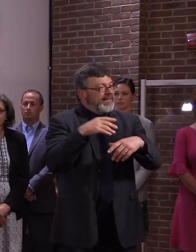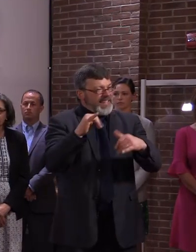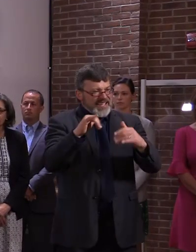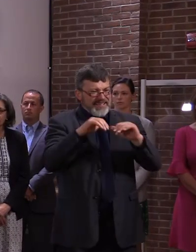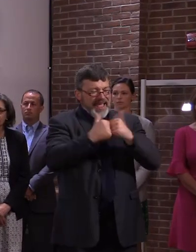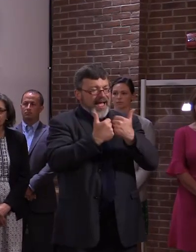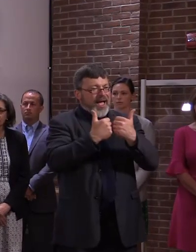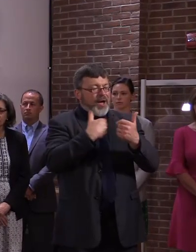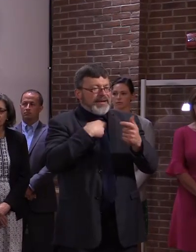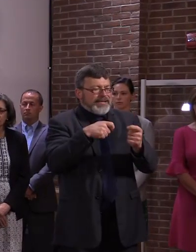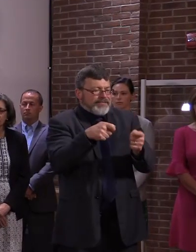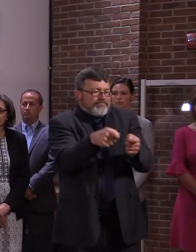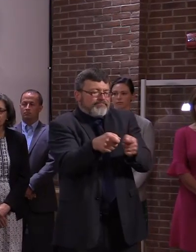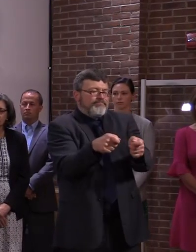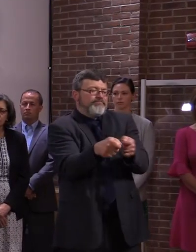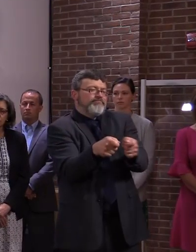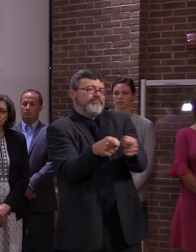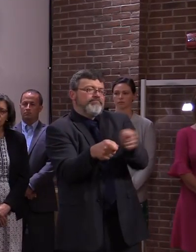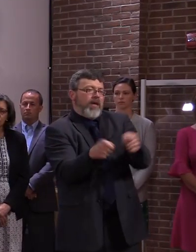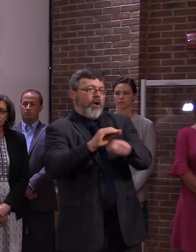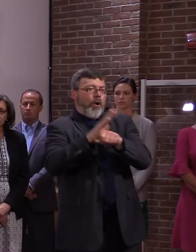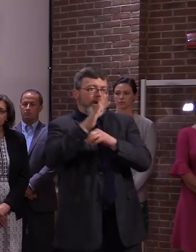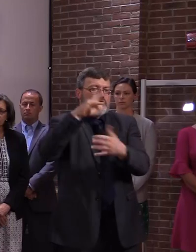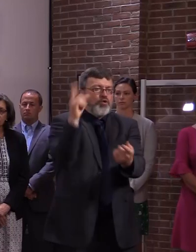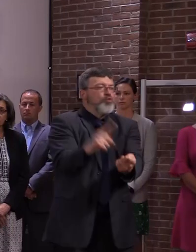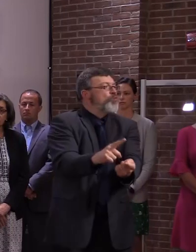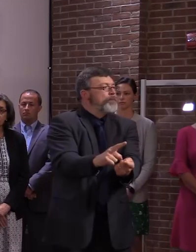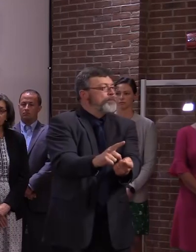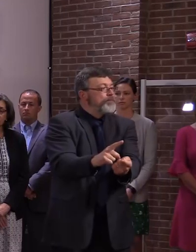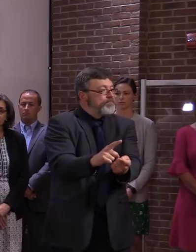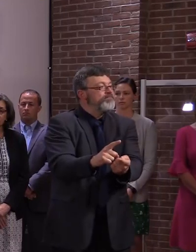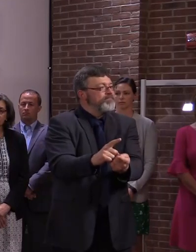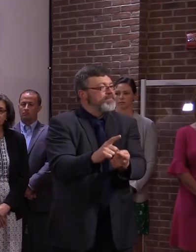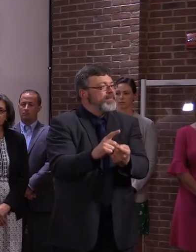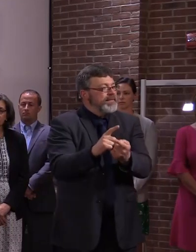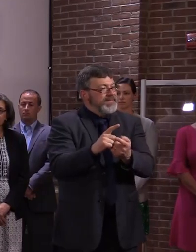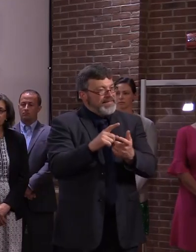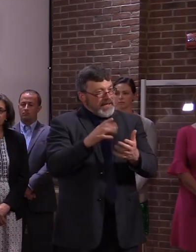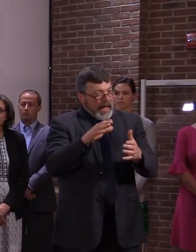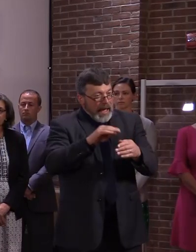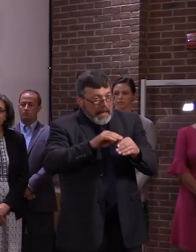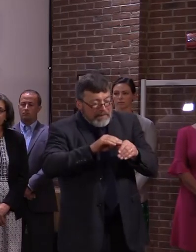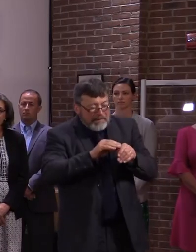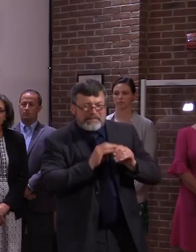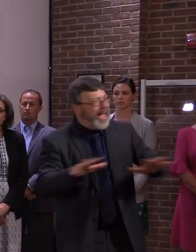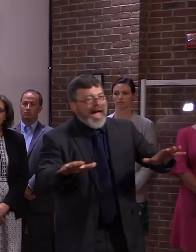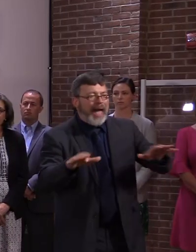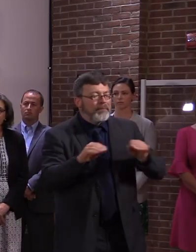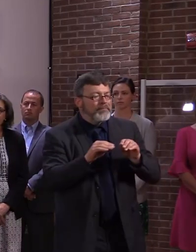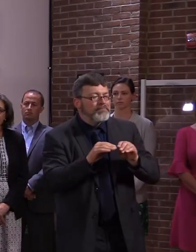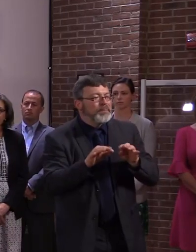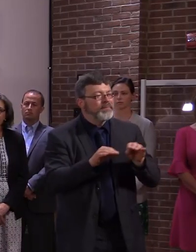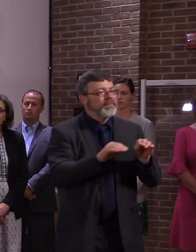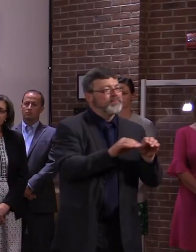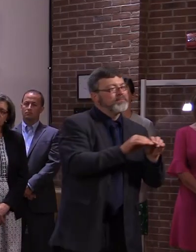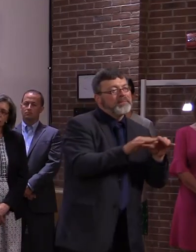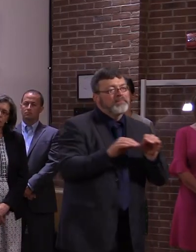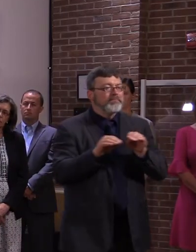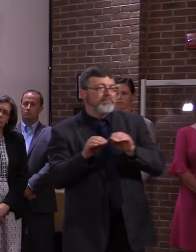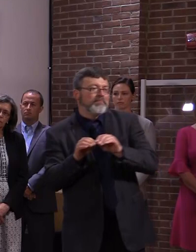levels. This means fewer chances for COVID to spread between people and throughout our